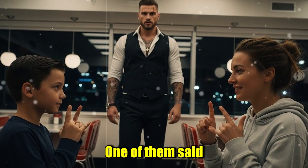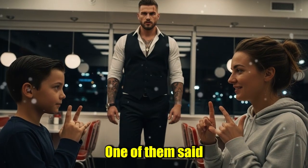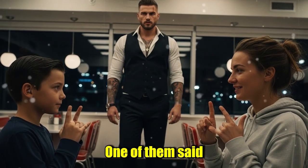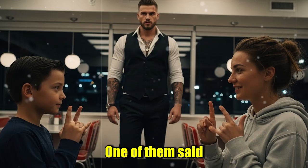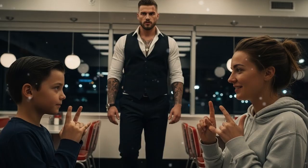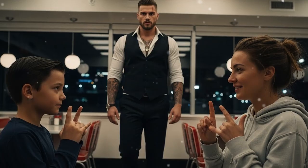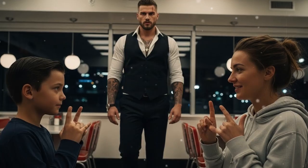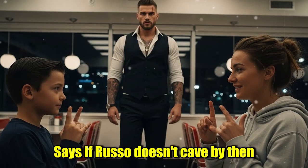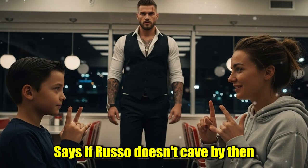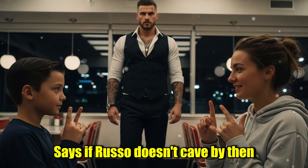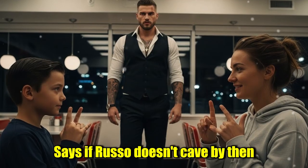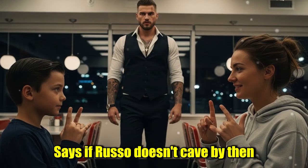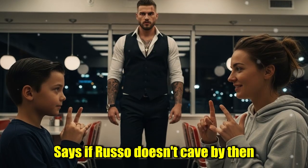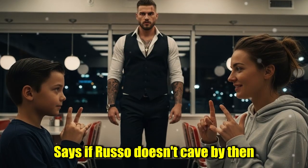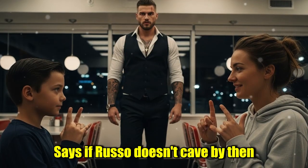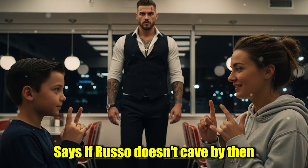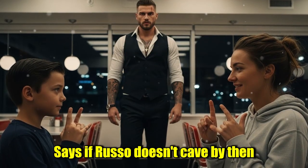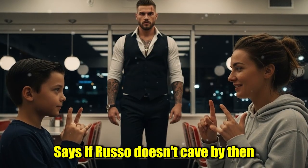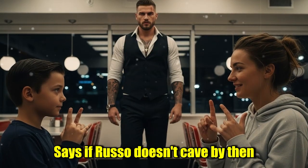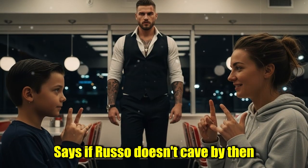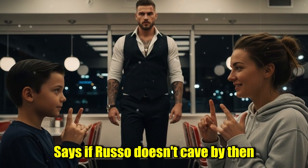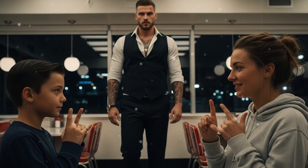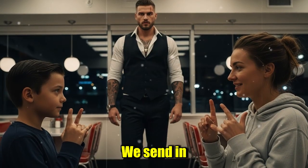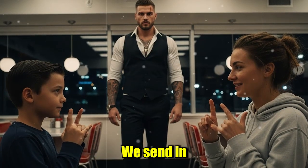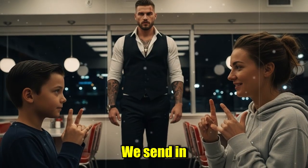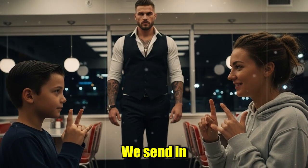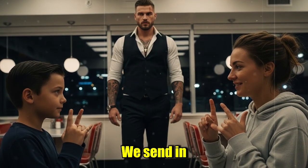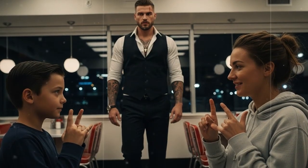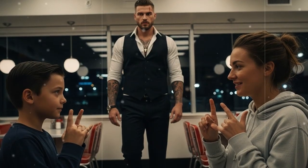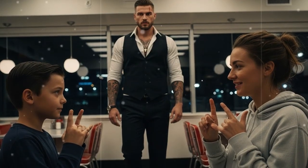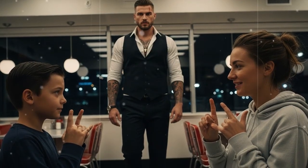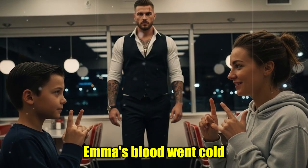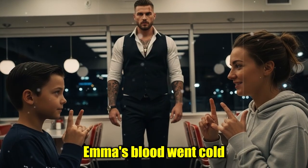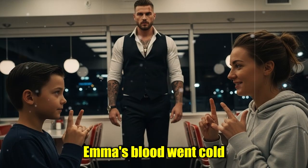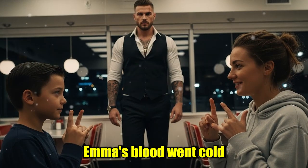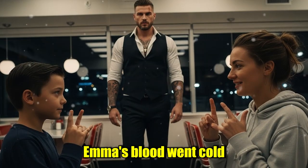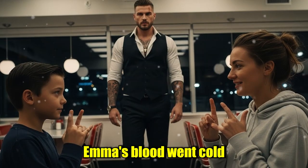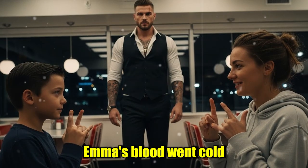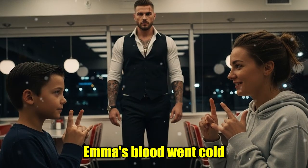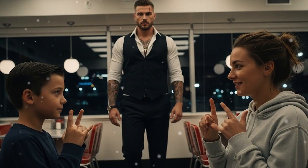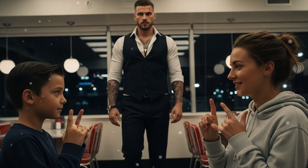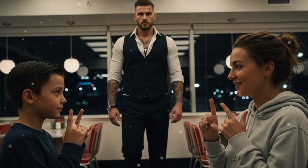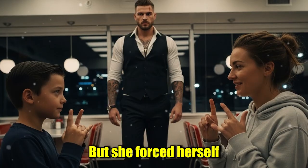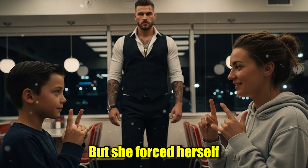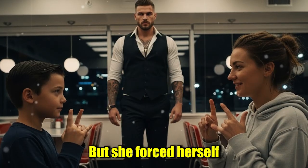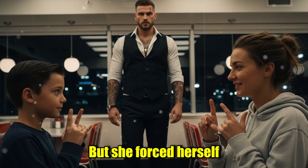them said. Says if Russo doesn't cave by then, we send him pieces. Emma's blood went cold, but she